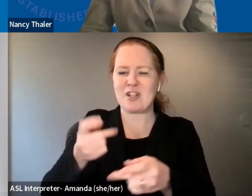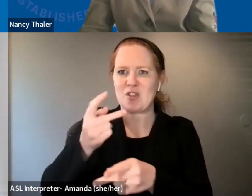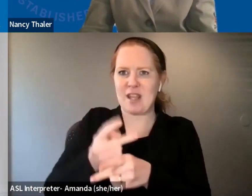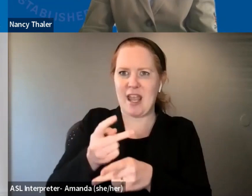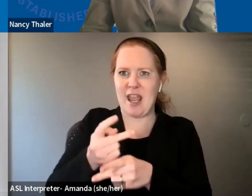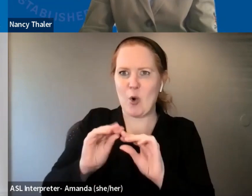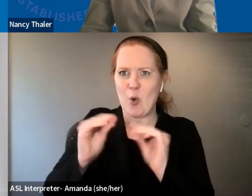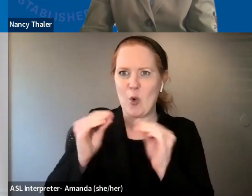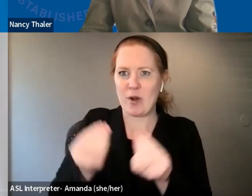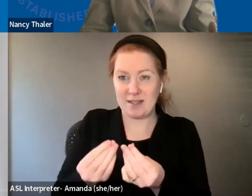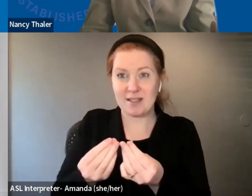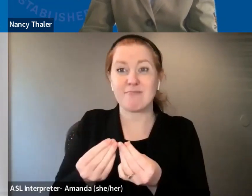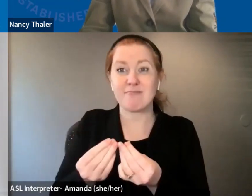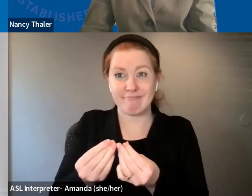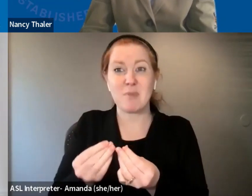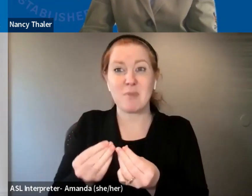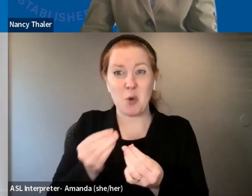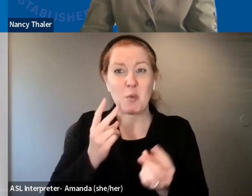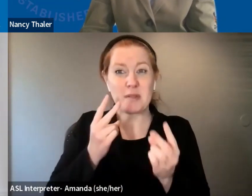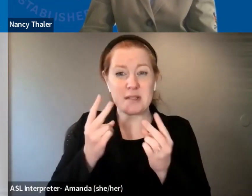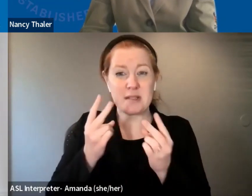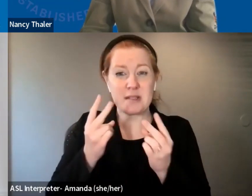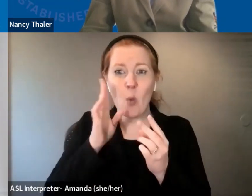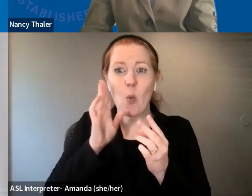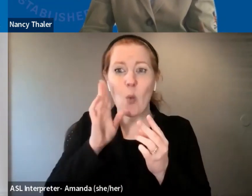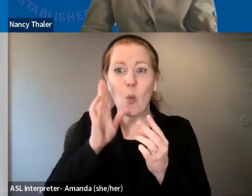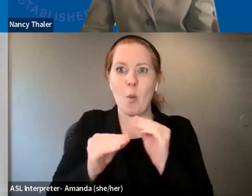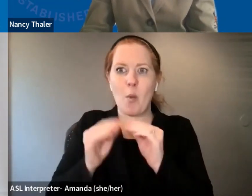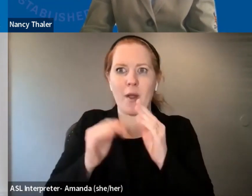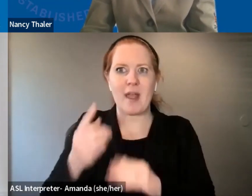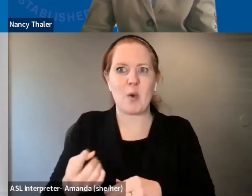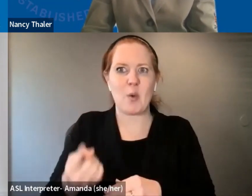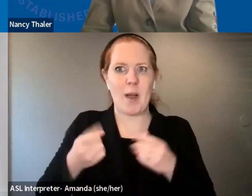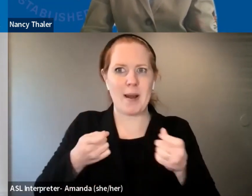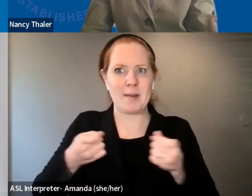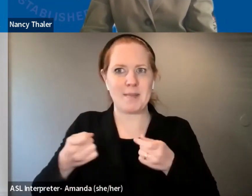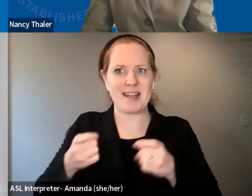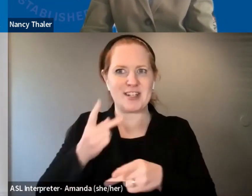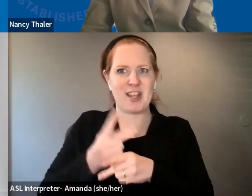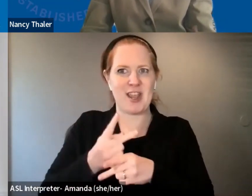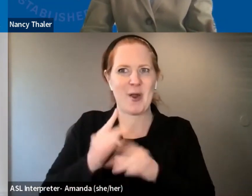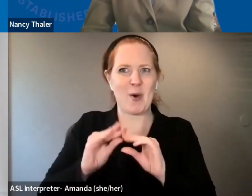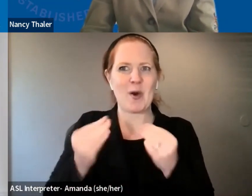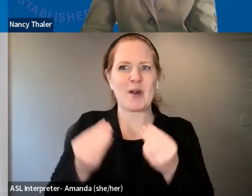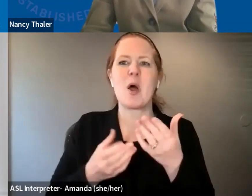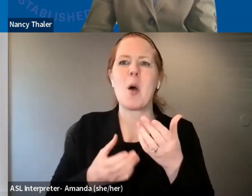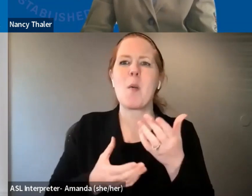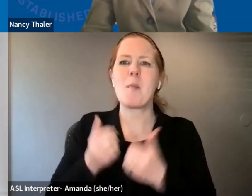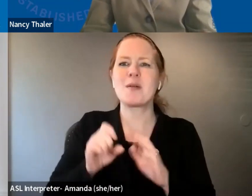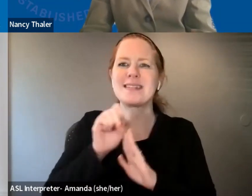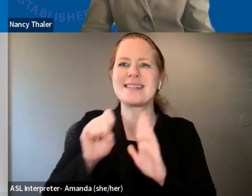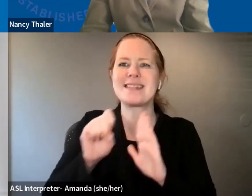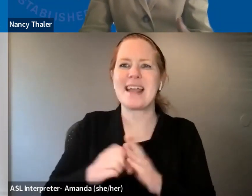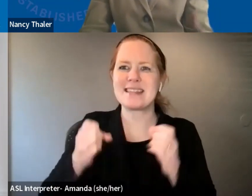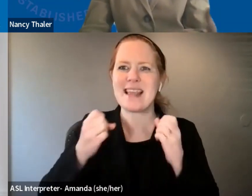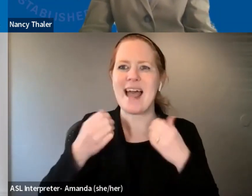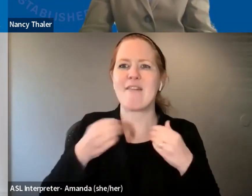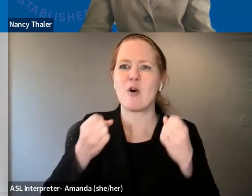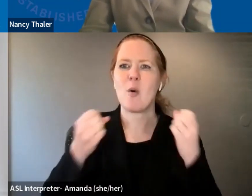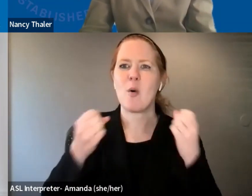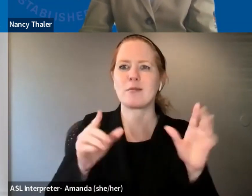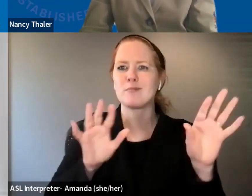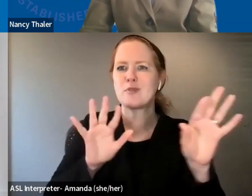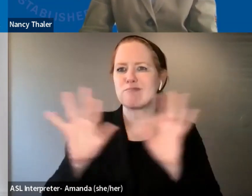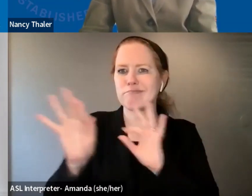you will find that it will be more than one managed care organizations. Most states have multiple ones for you to choose from, or they may